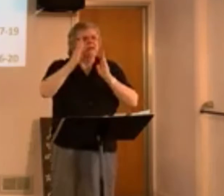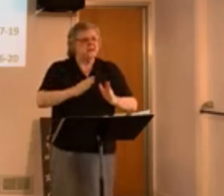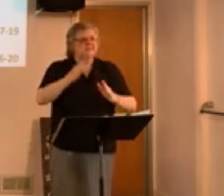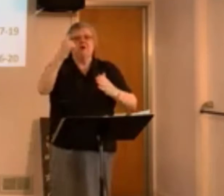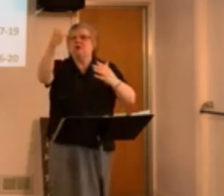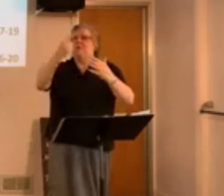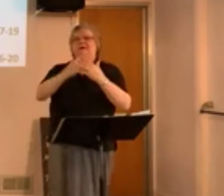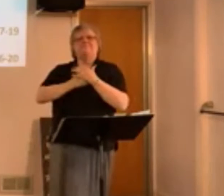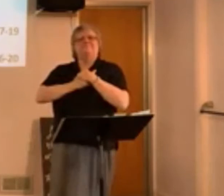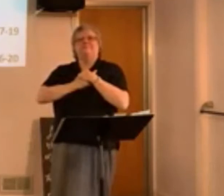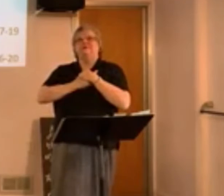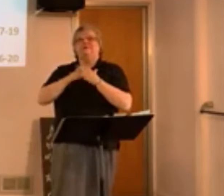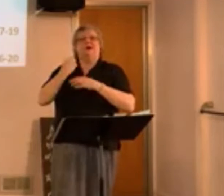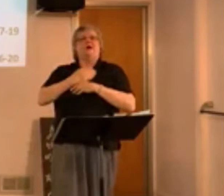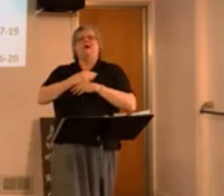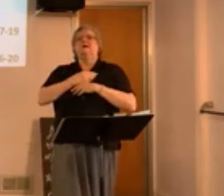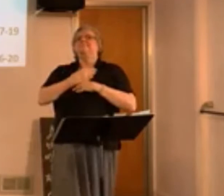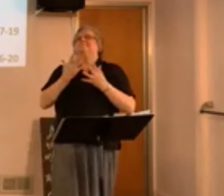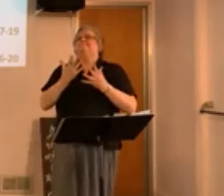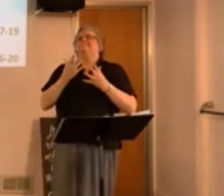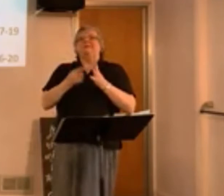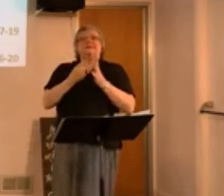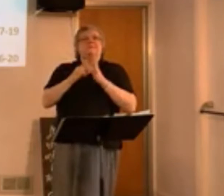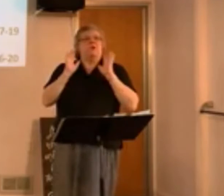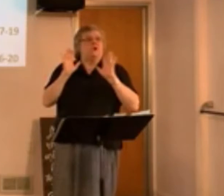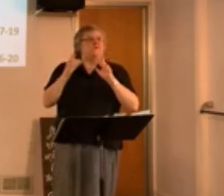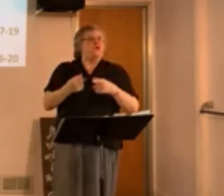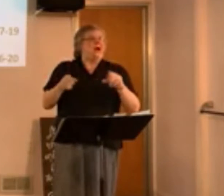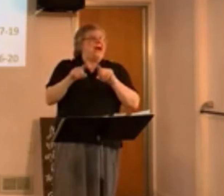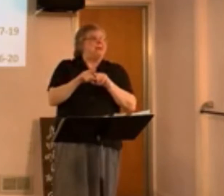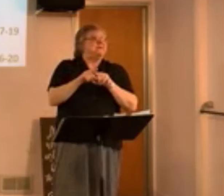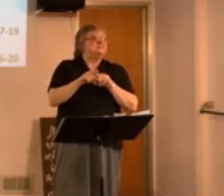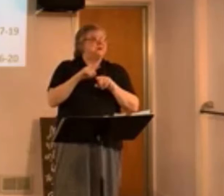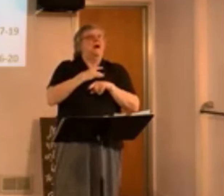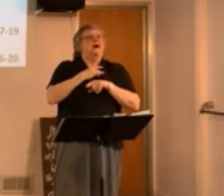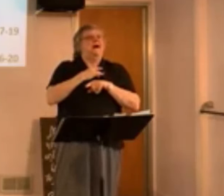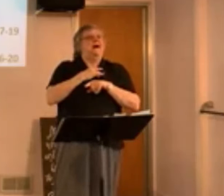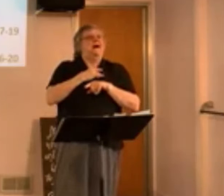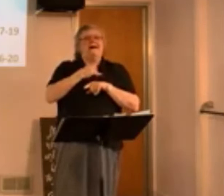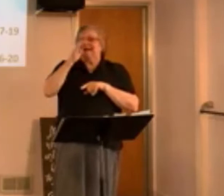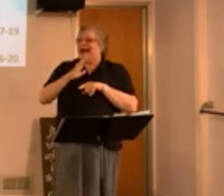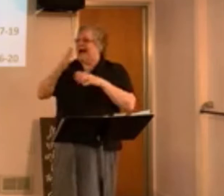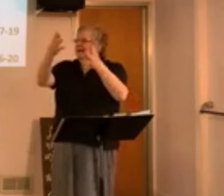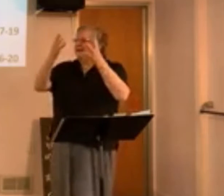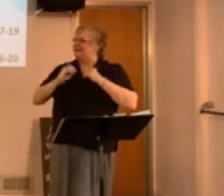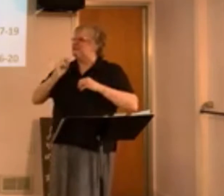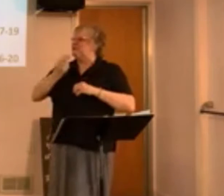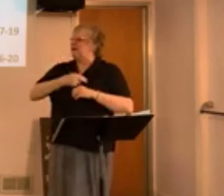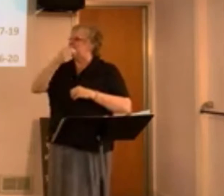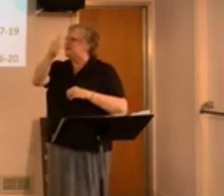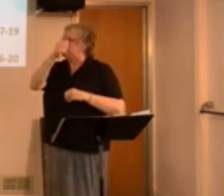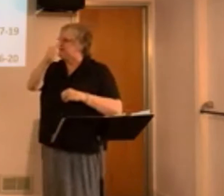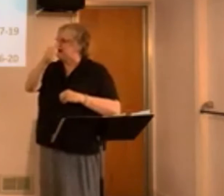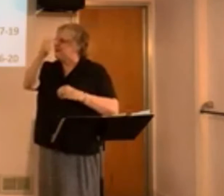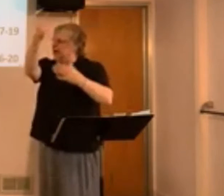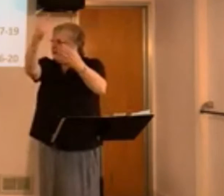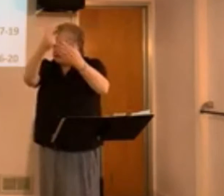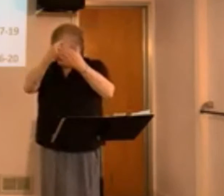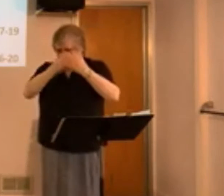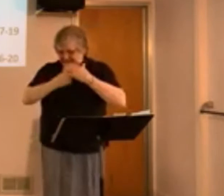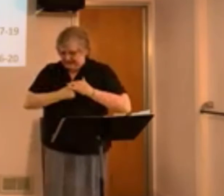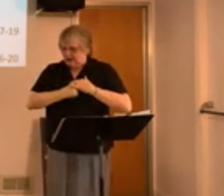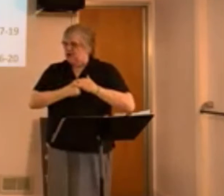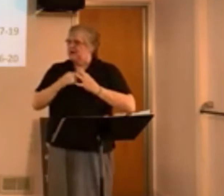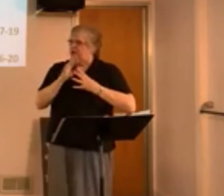invite God into our life, something wonderful happens. God gives us himself in the person of the Holy